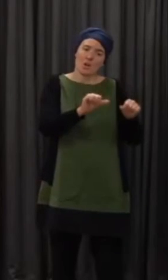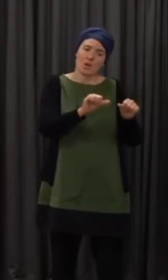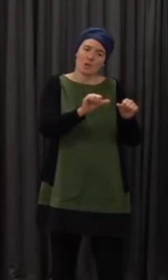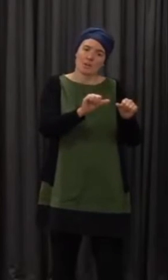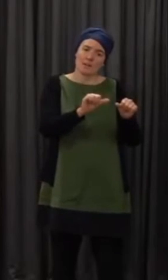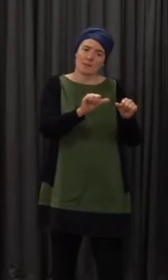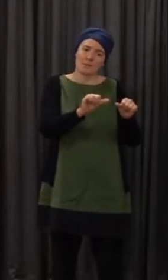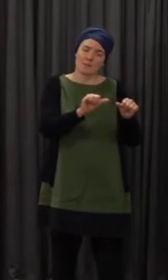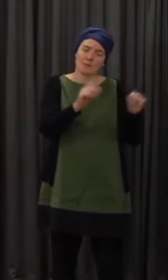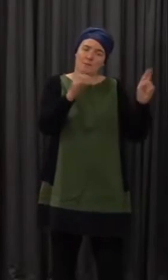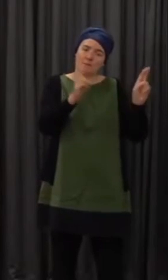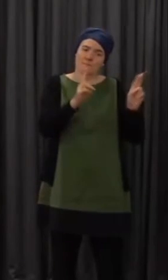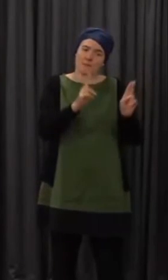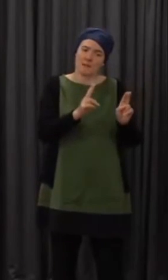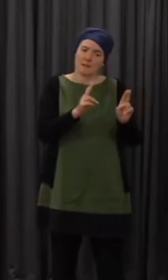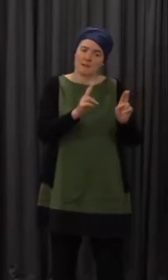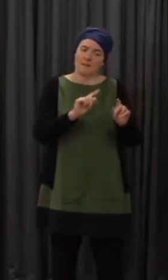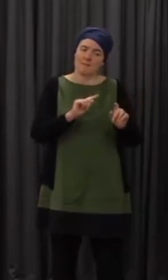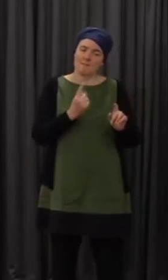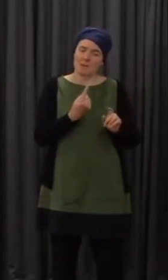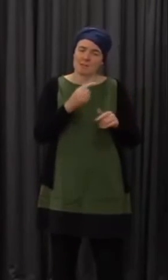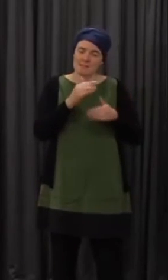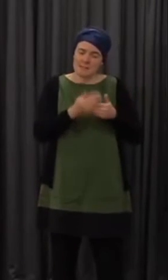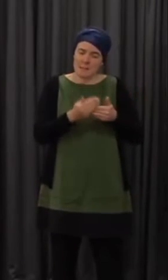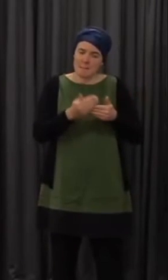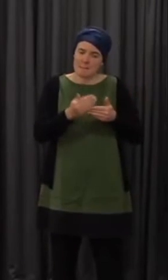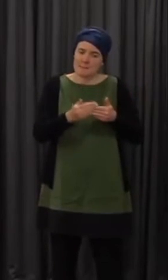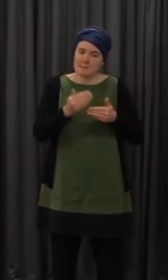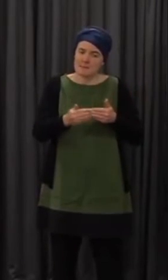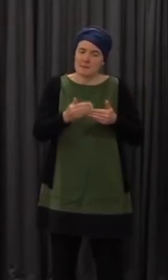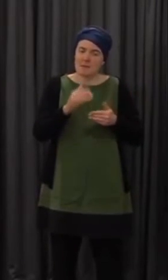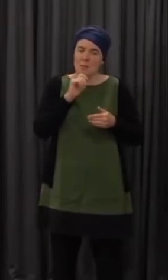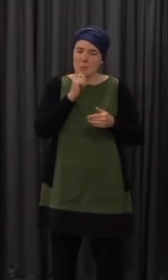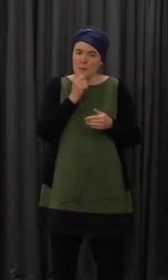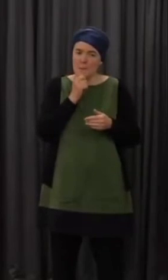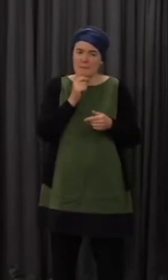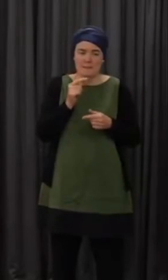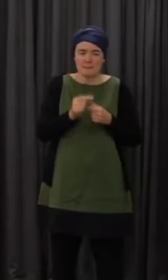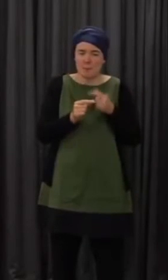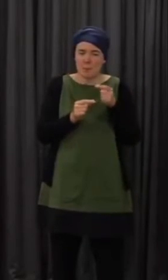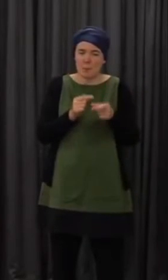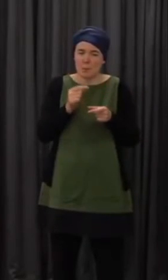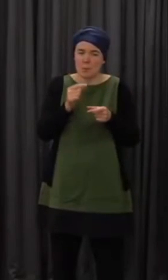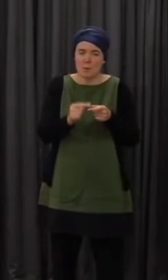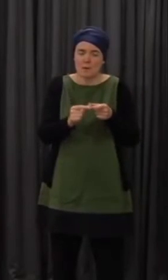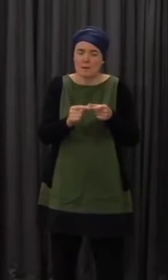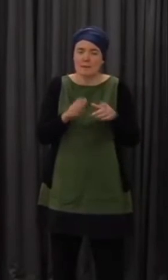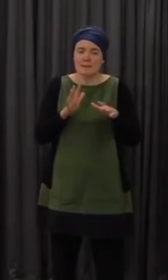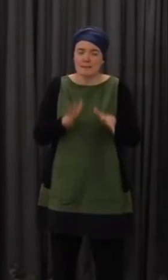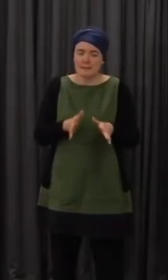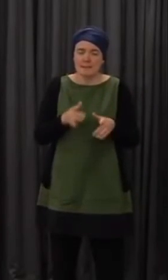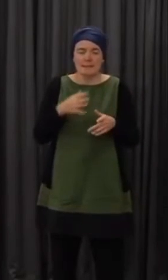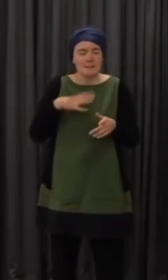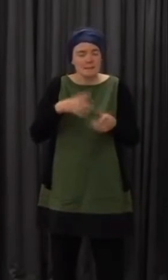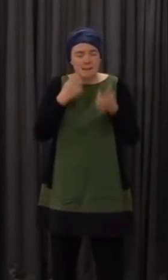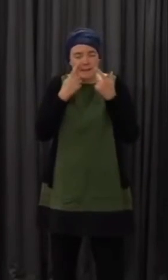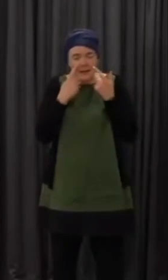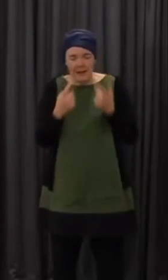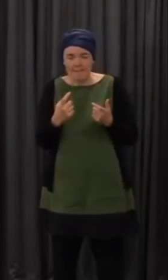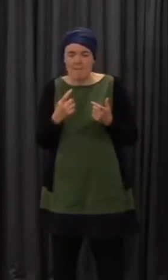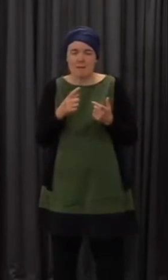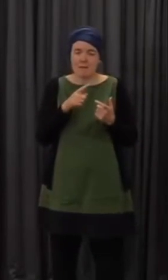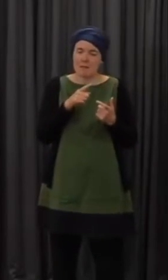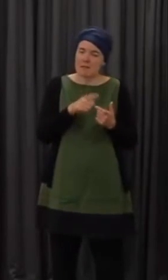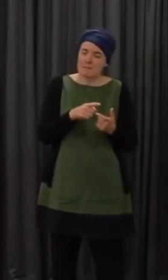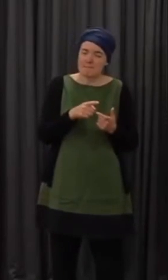different to lockdown itself. That those first measures need to be careful, they need to be cautious, and they need to be capable